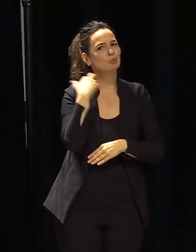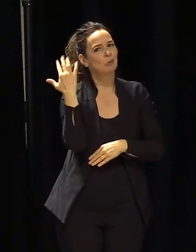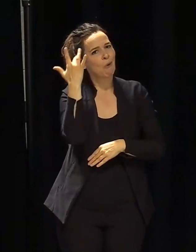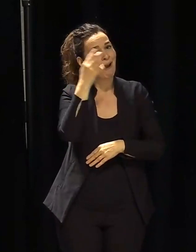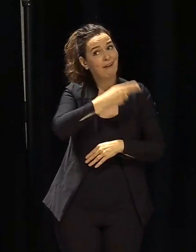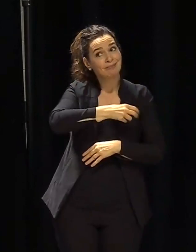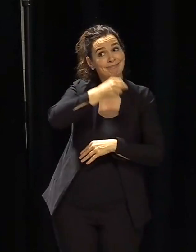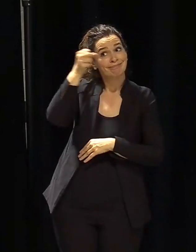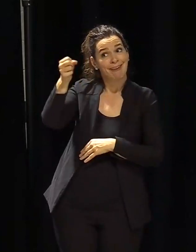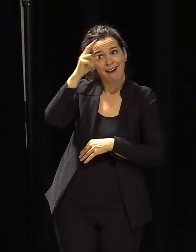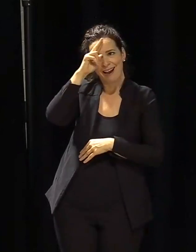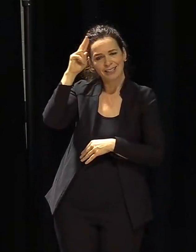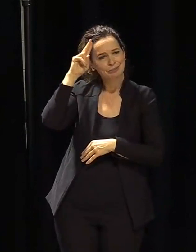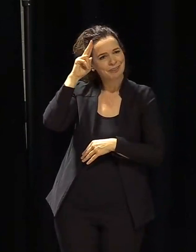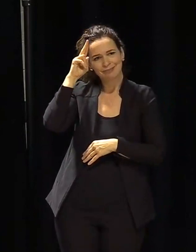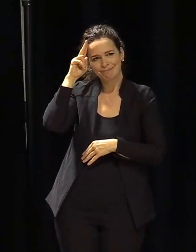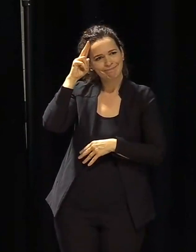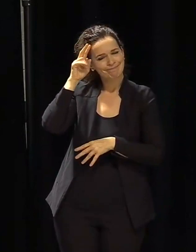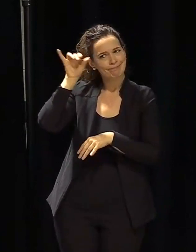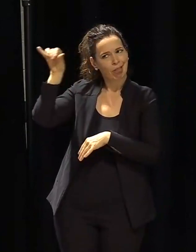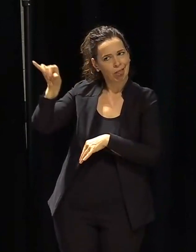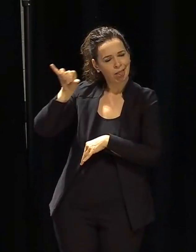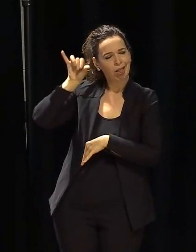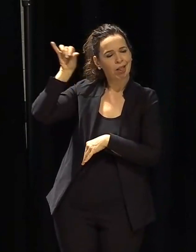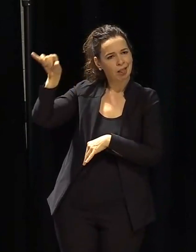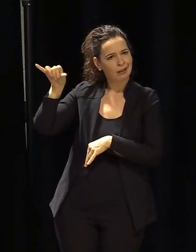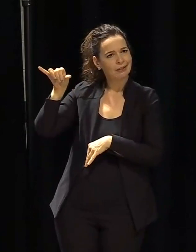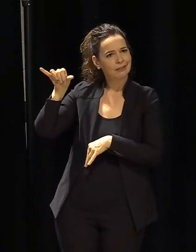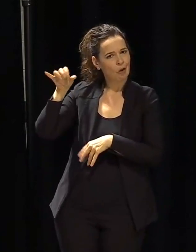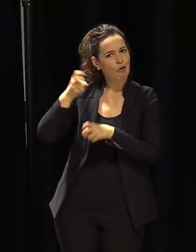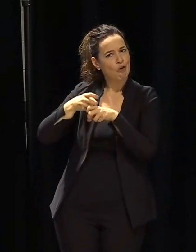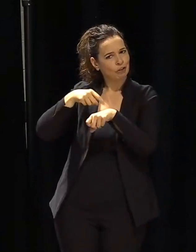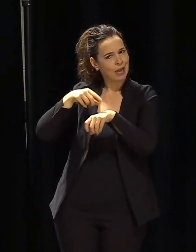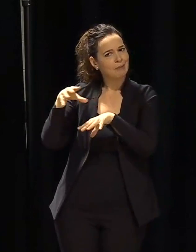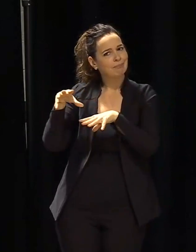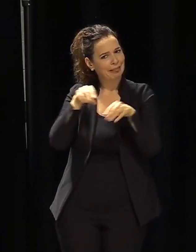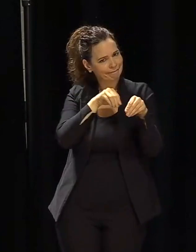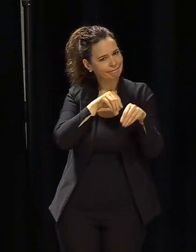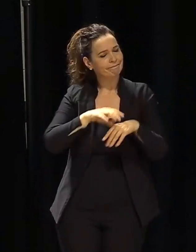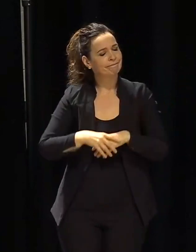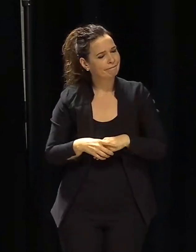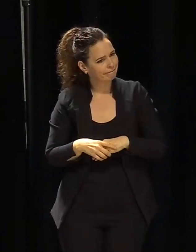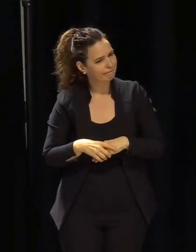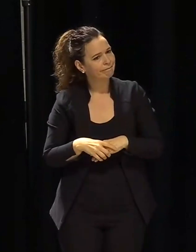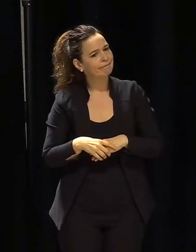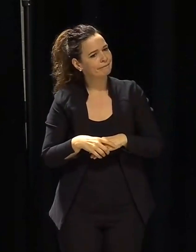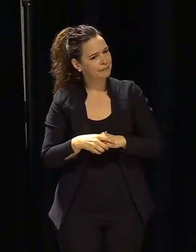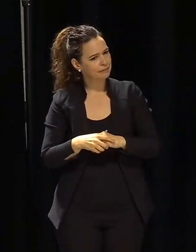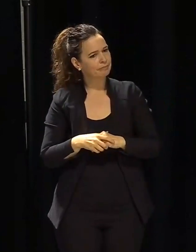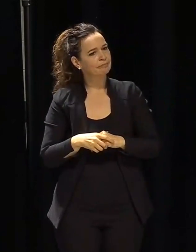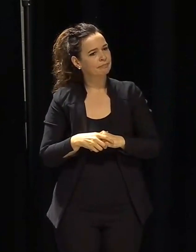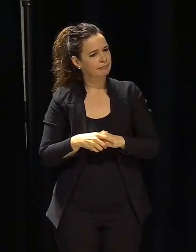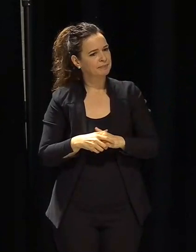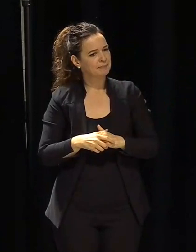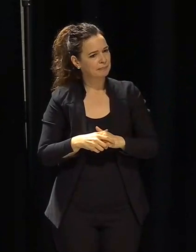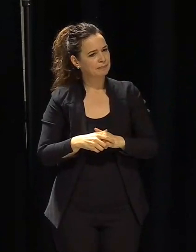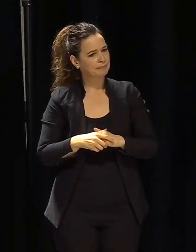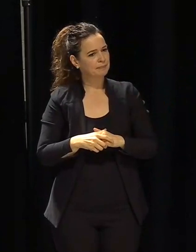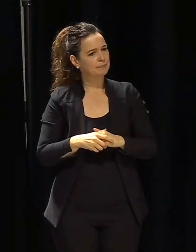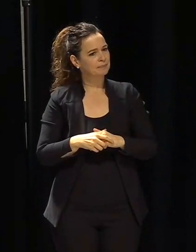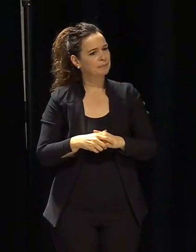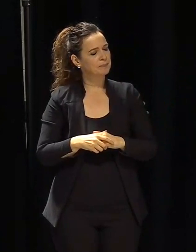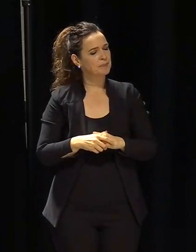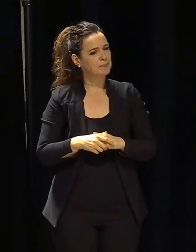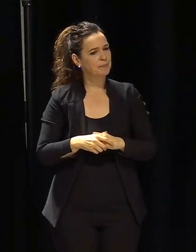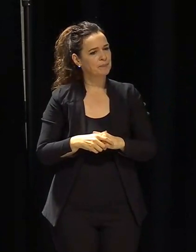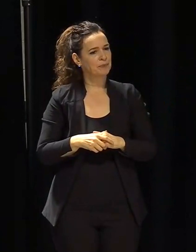again, very hard to have an argument against restrictions when you don't have hospital beds to treat sick people. And it's not just COVID,